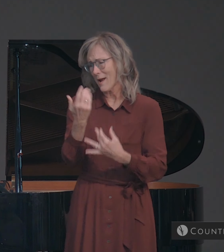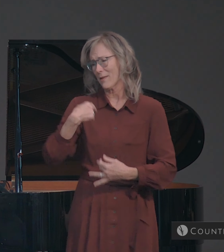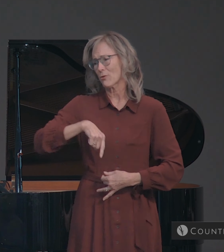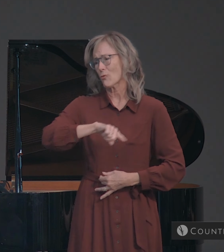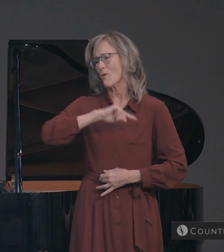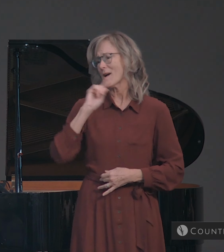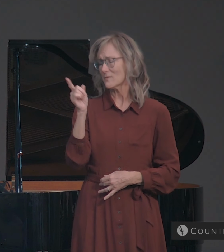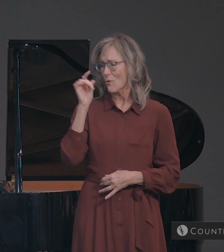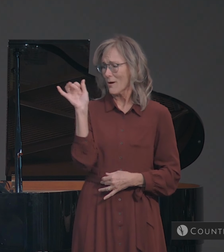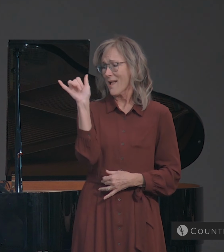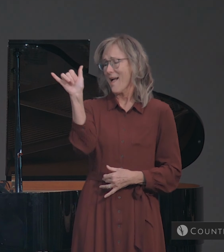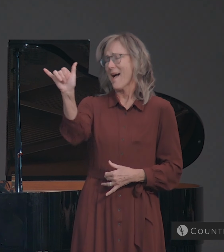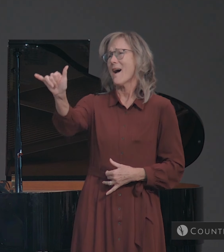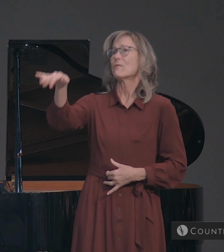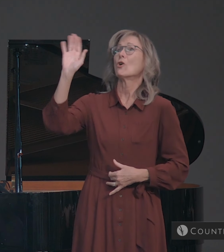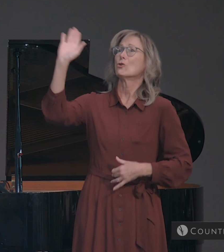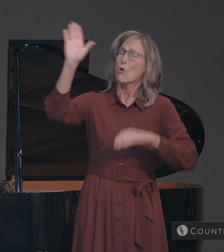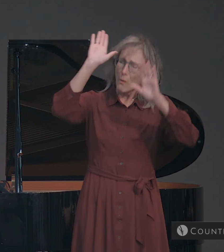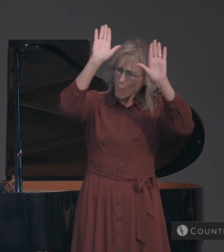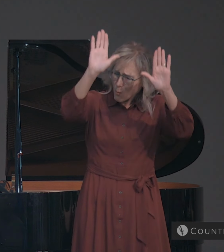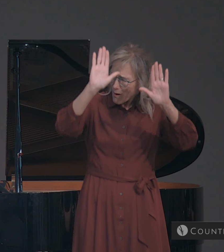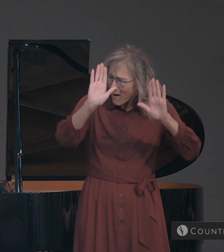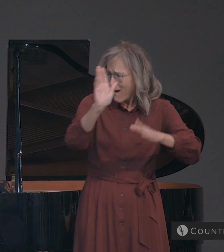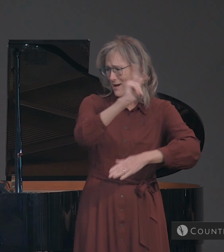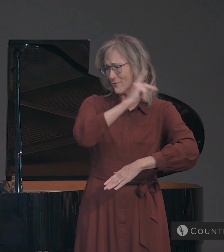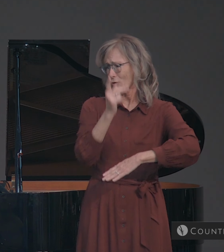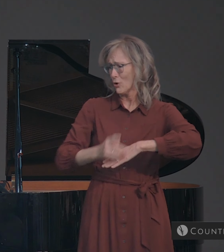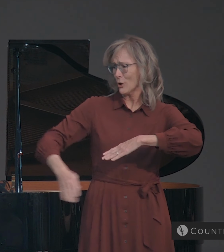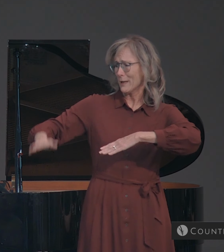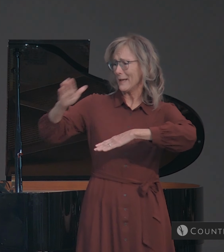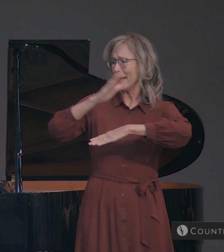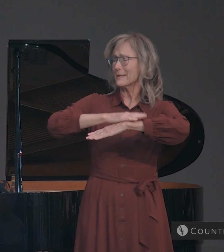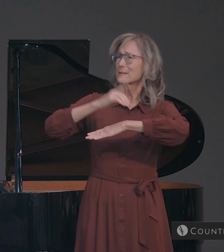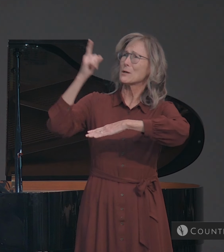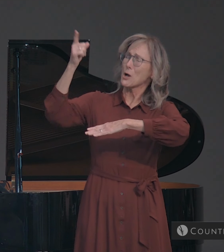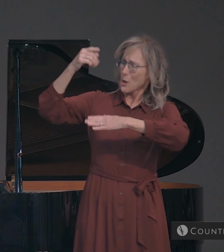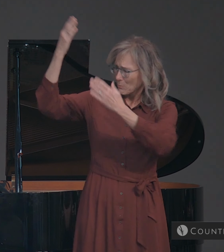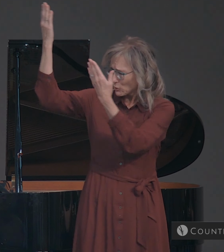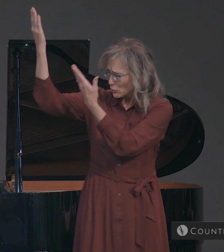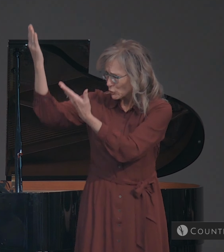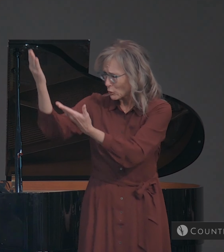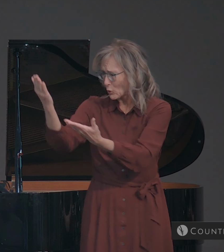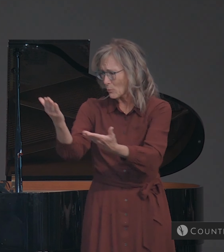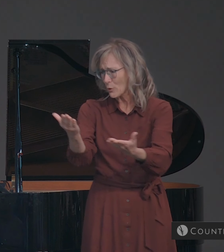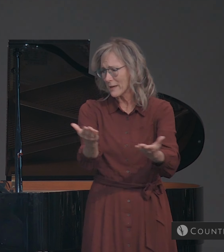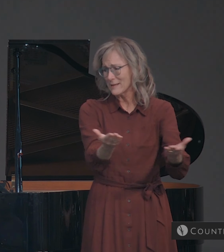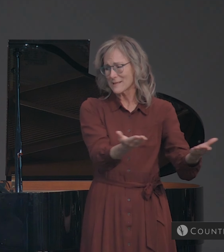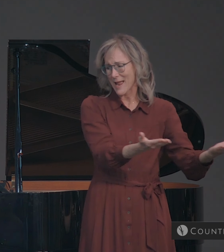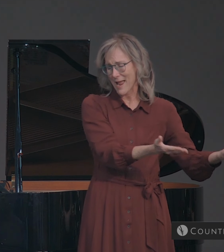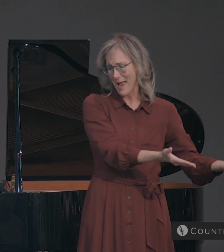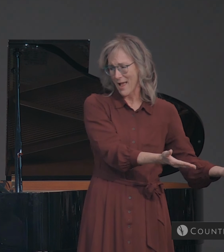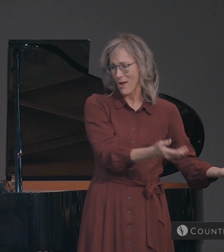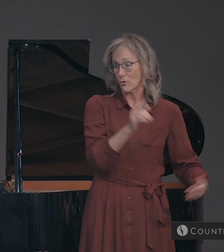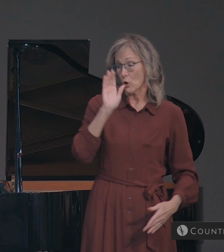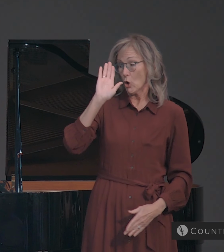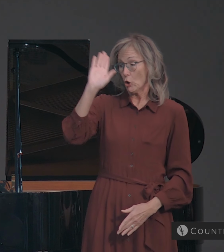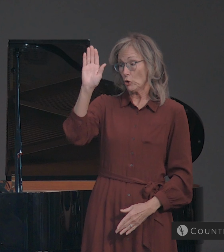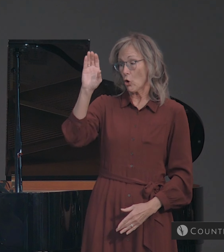in us forever. Now thy gracious kingdom